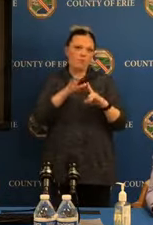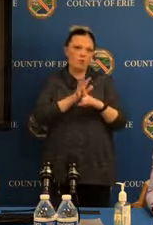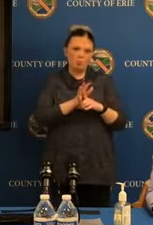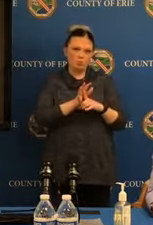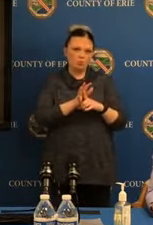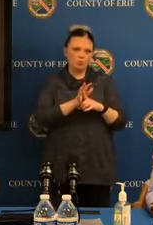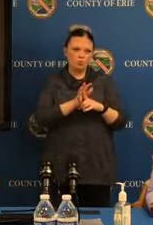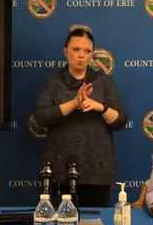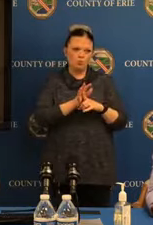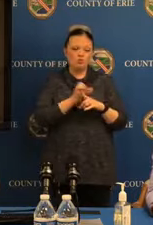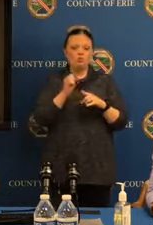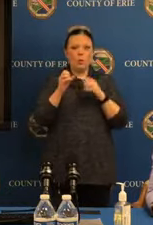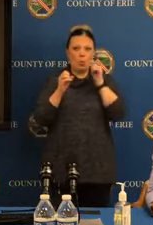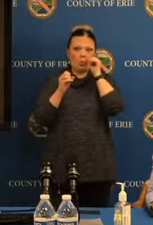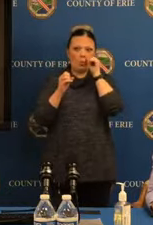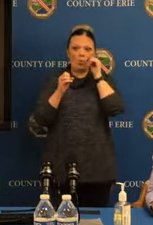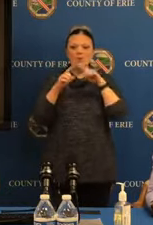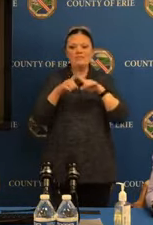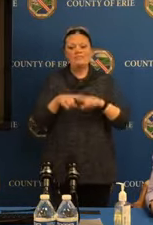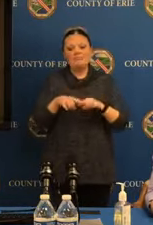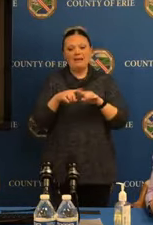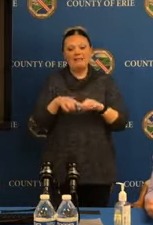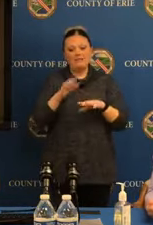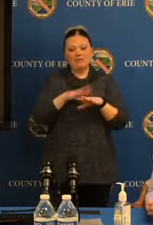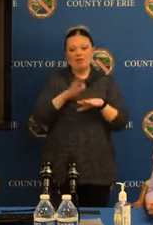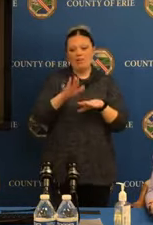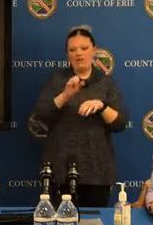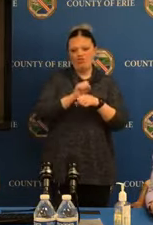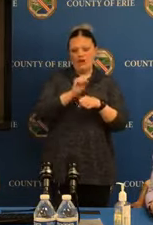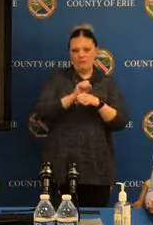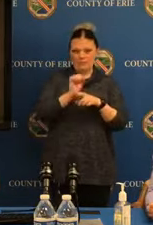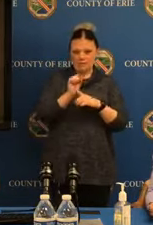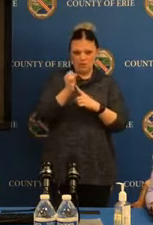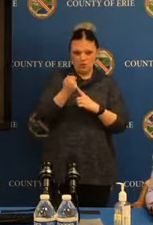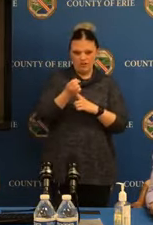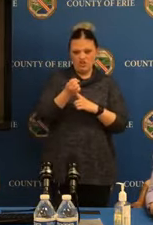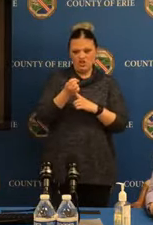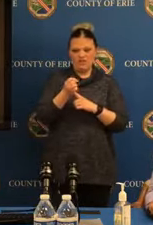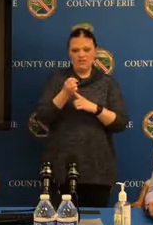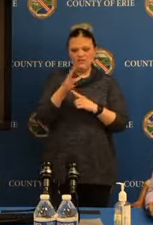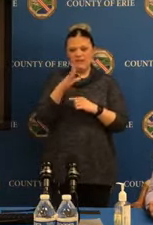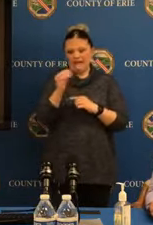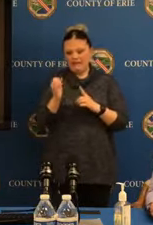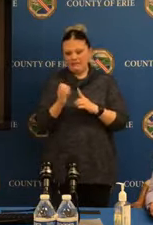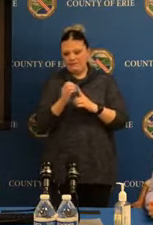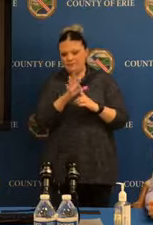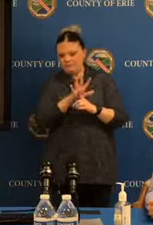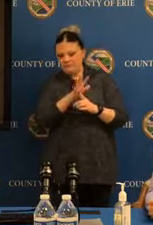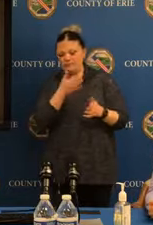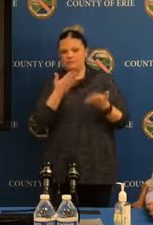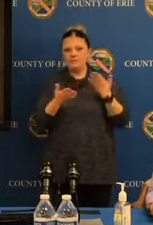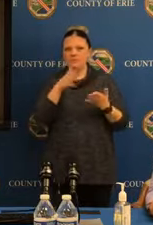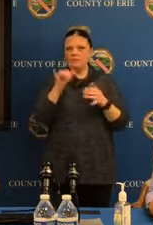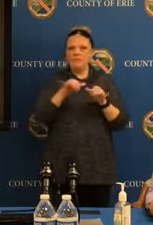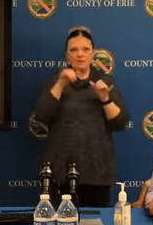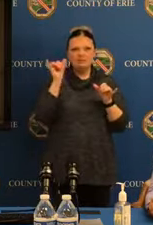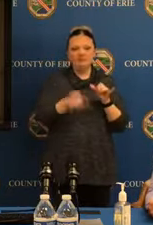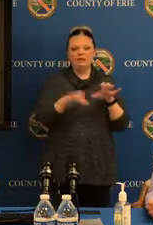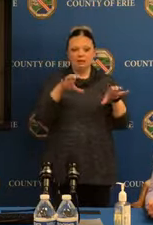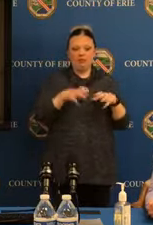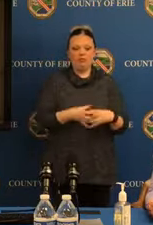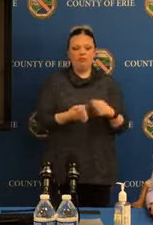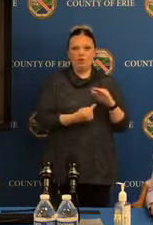so depending on their job situation and the exposure, you know, they may need to stay in quarantine